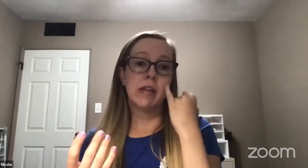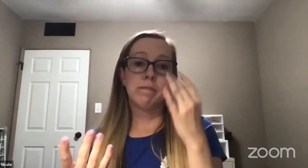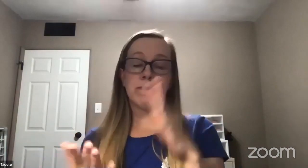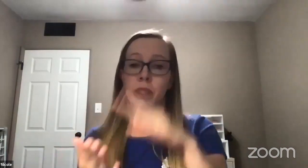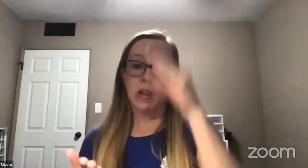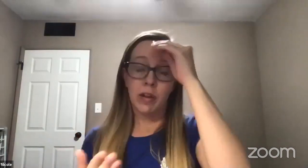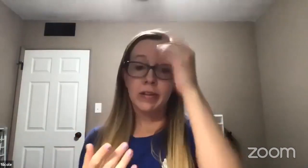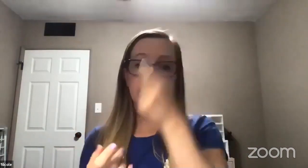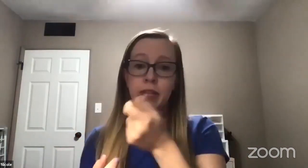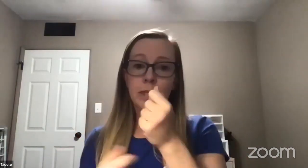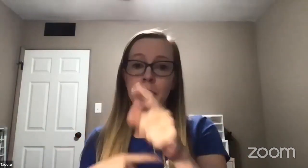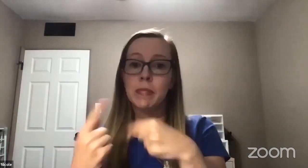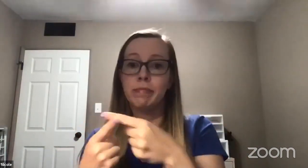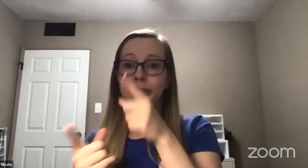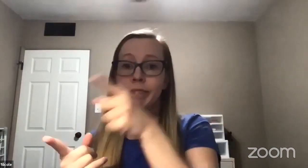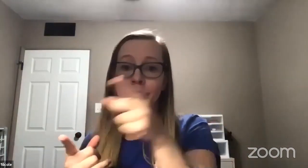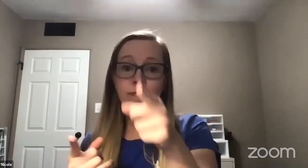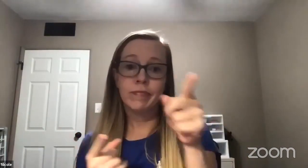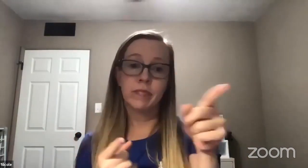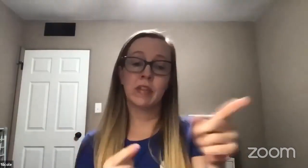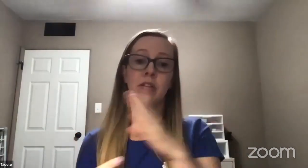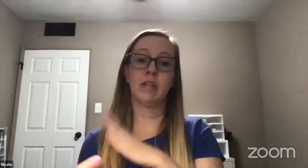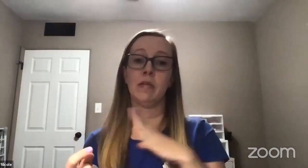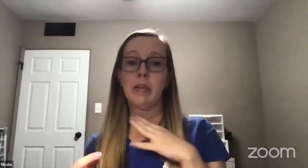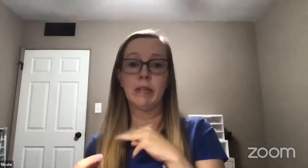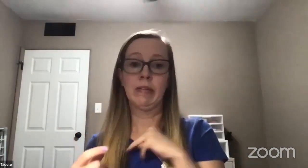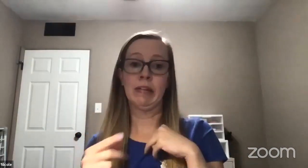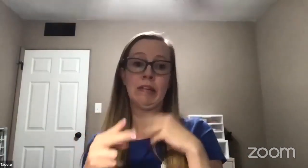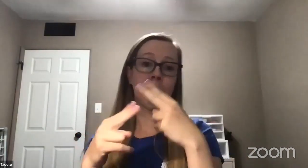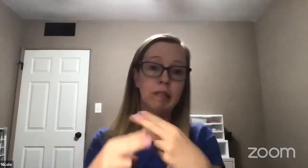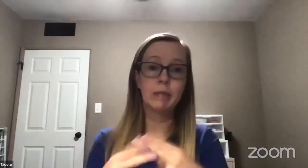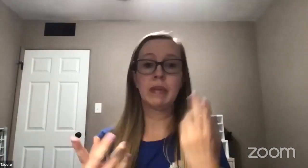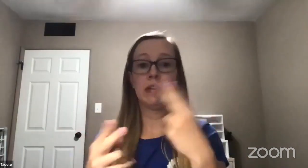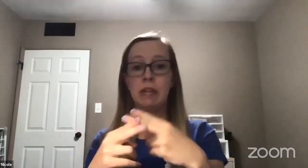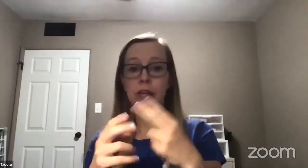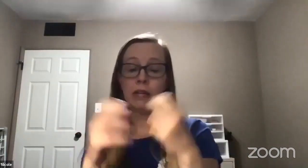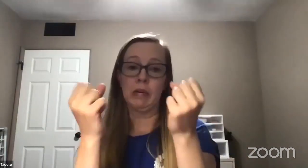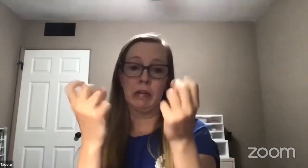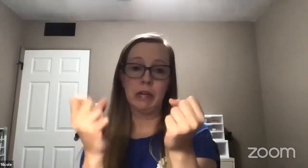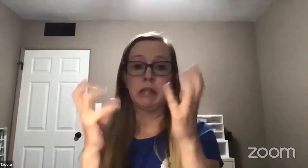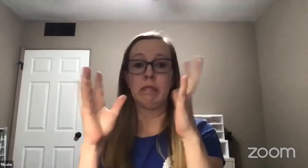I would like to learn a little bit about the board members.